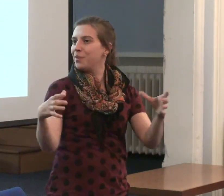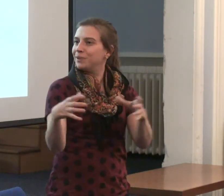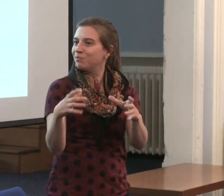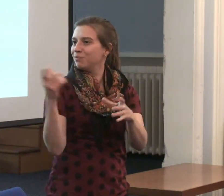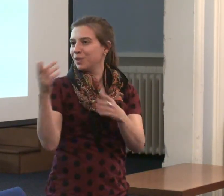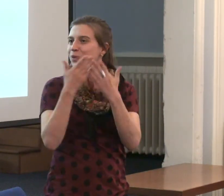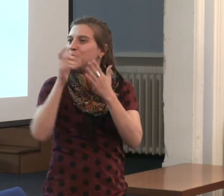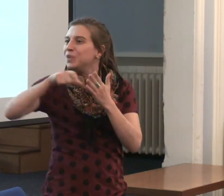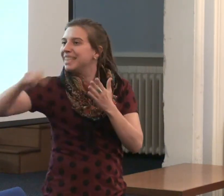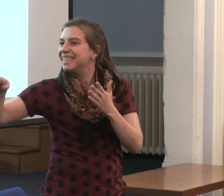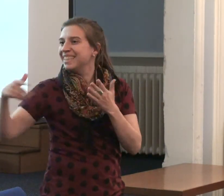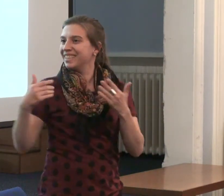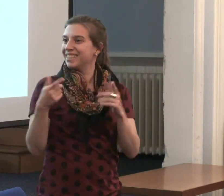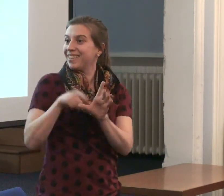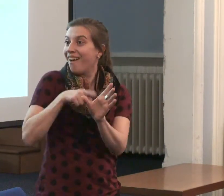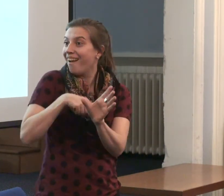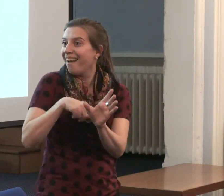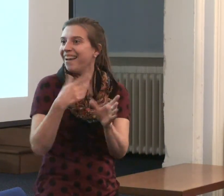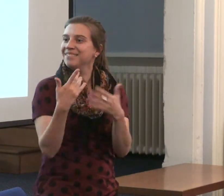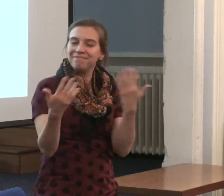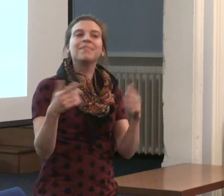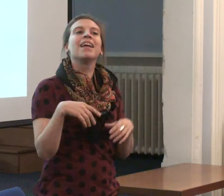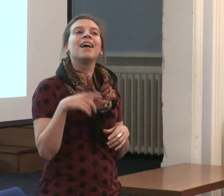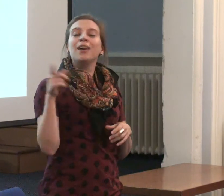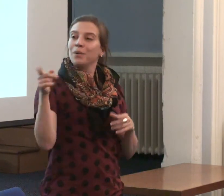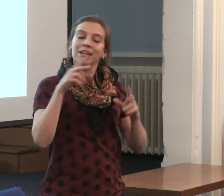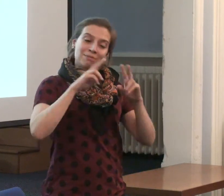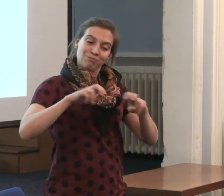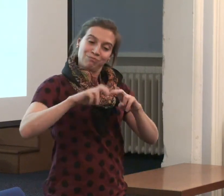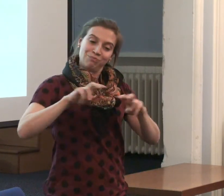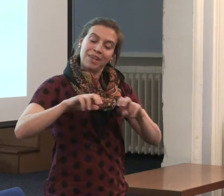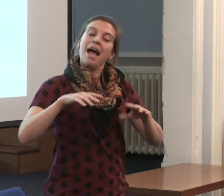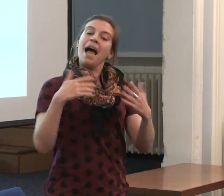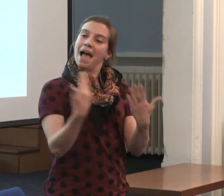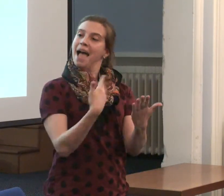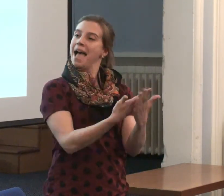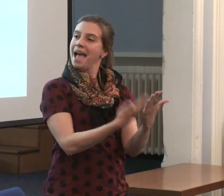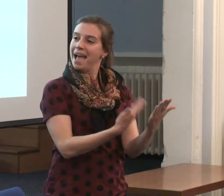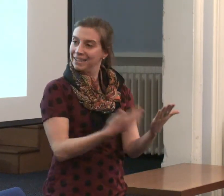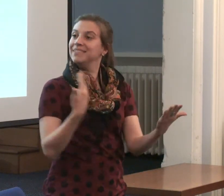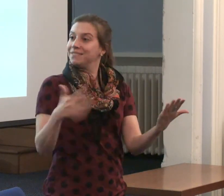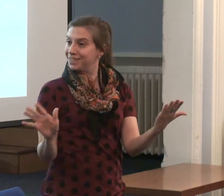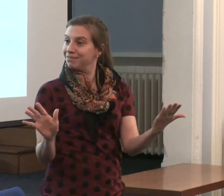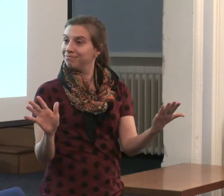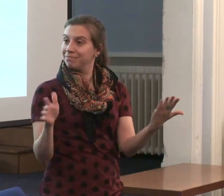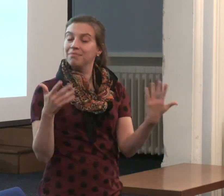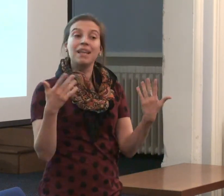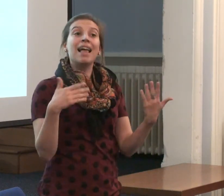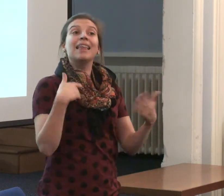I know that you had quite a small sample and you targeted only sort of young students primarily. So now you have the